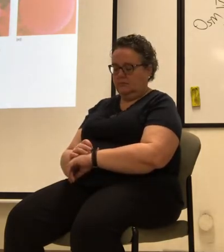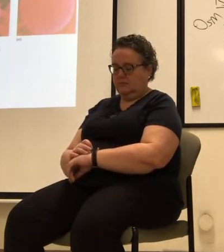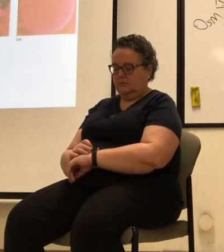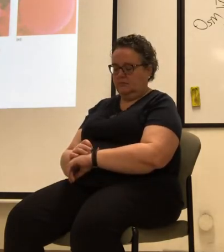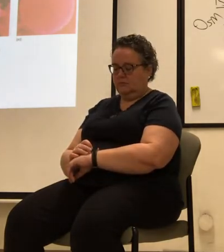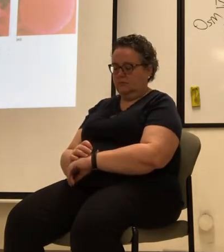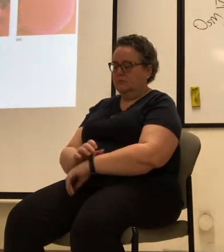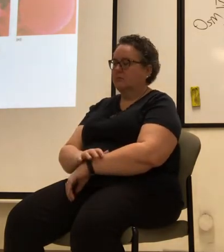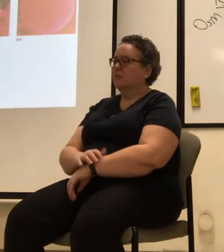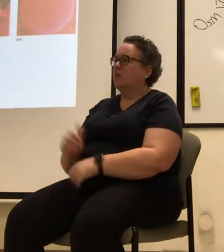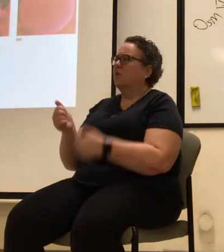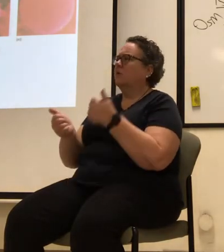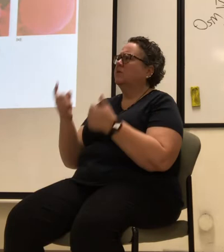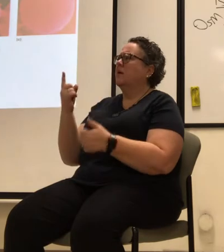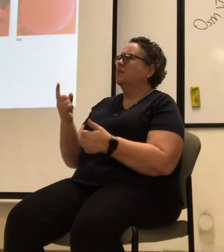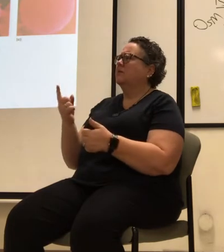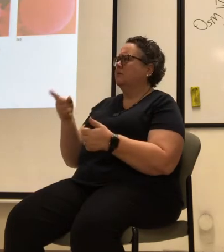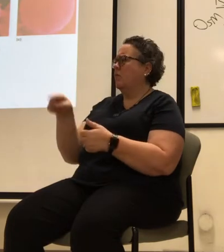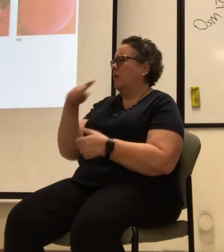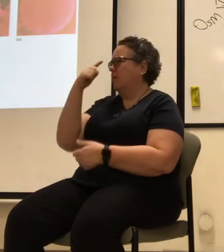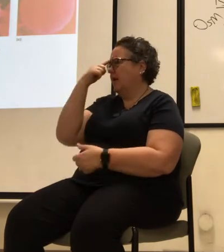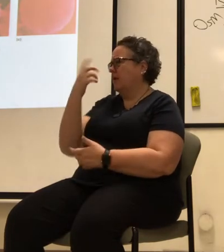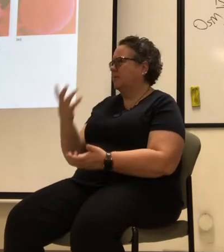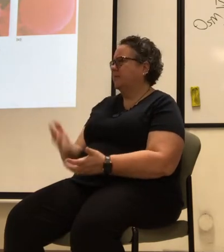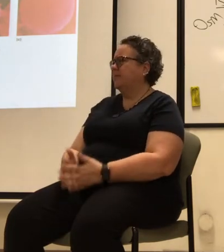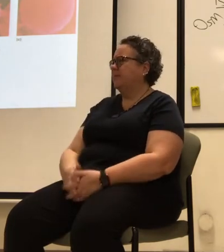Well, which one is it? What do you think?